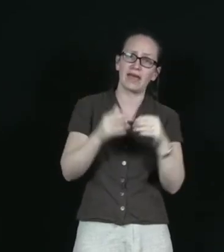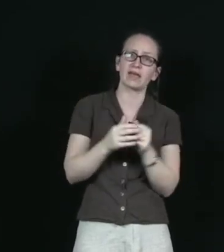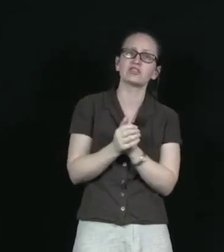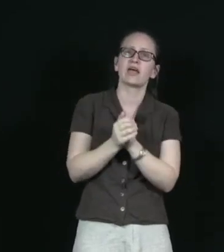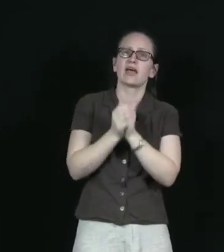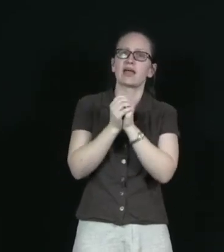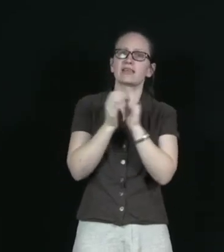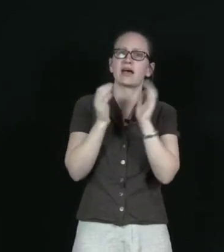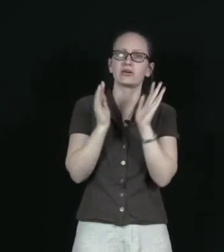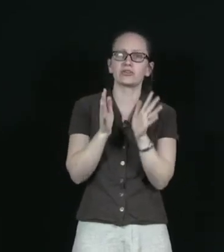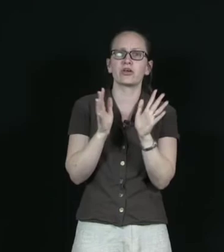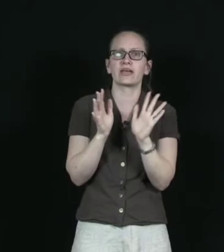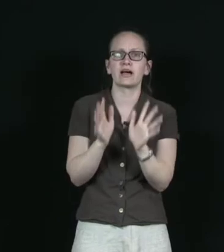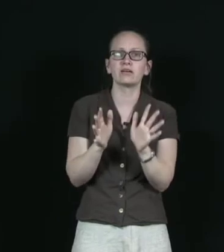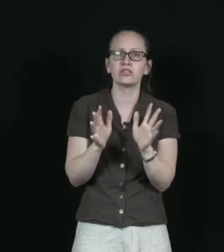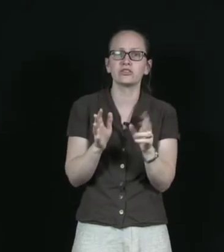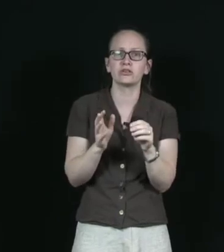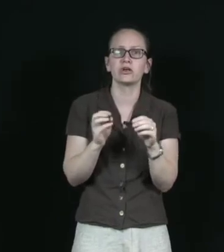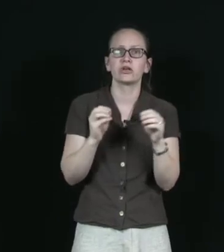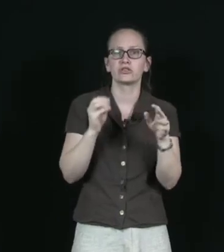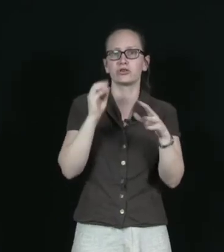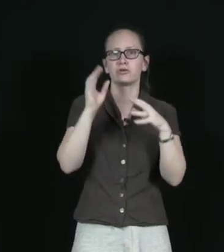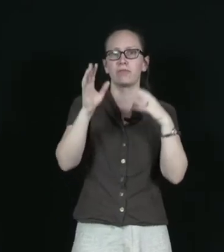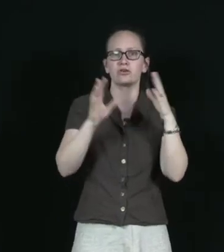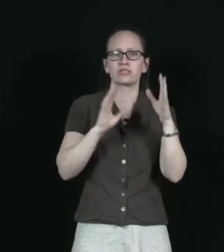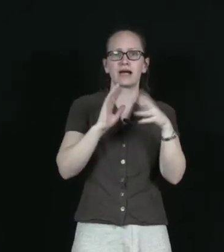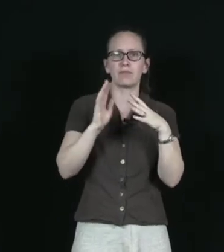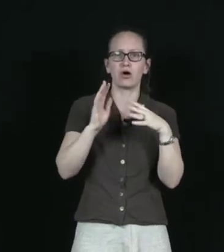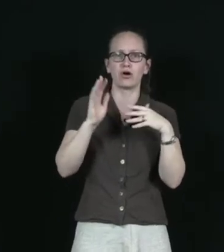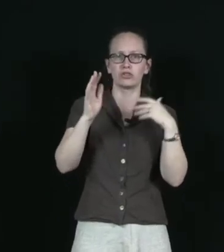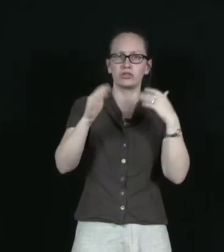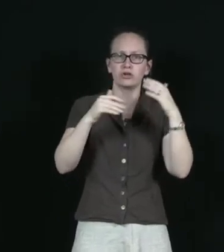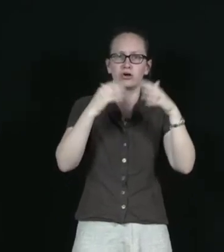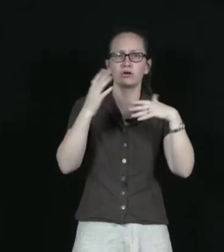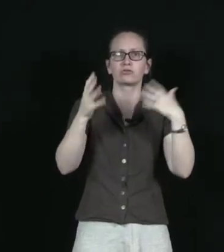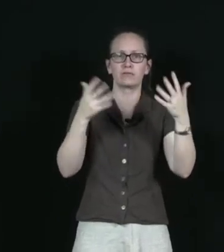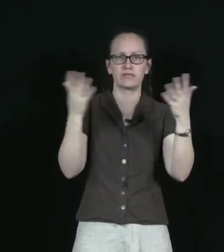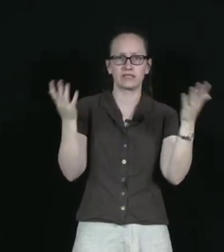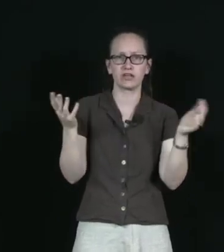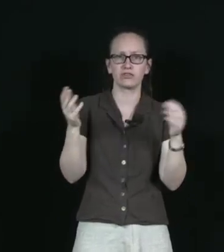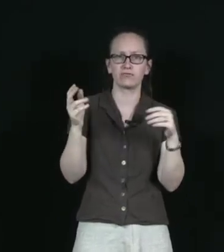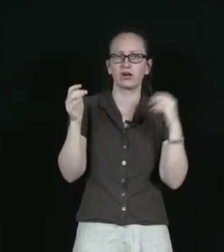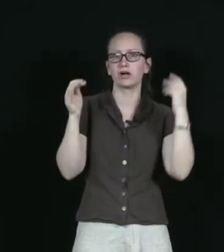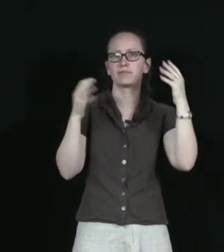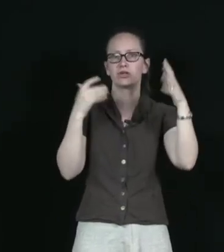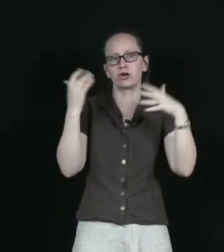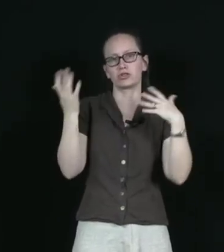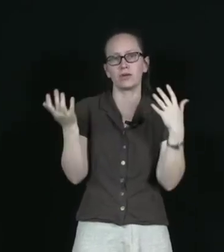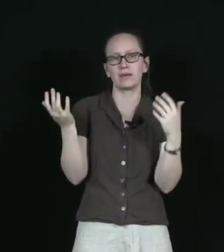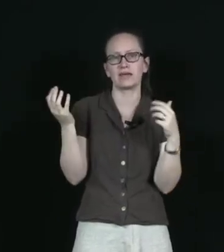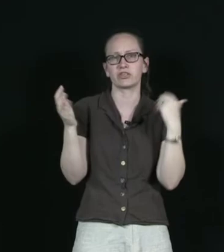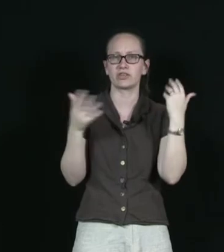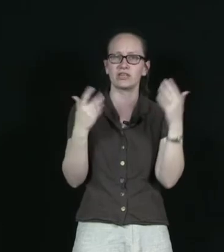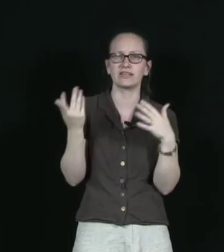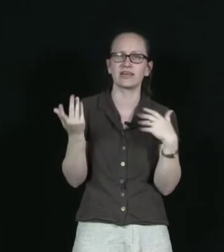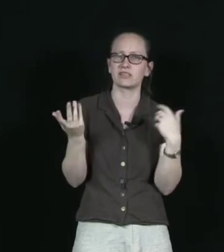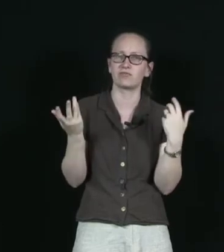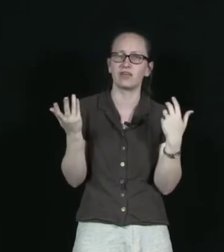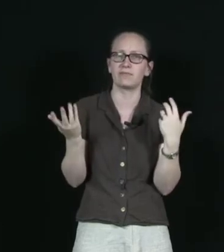page, and I also encourage you to post up on your group discussion forum your topic so that you can get some